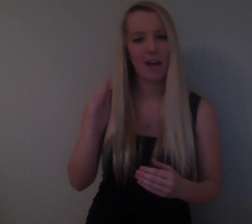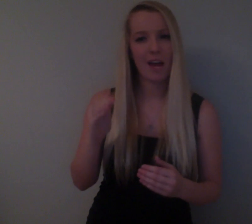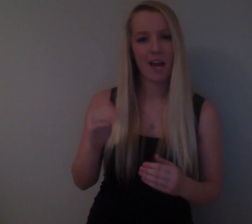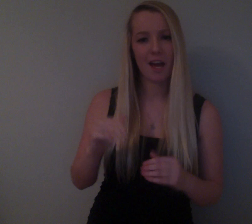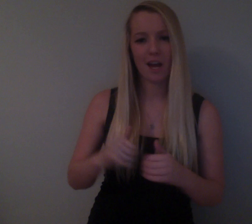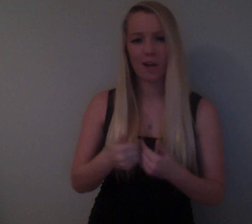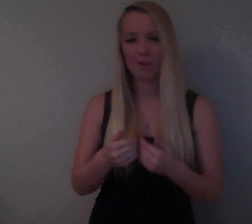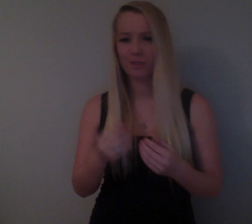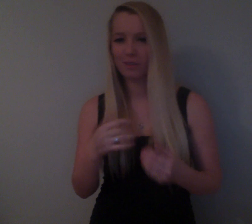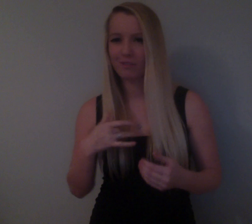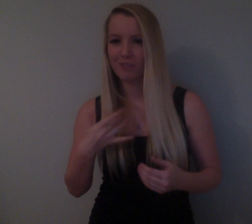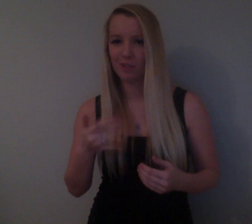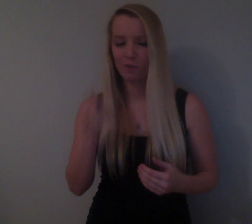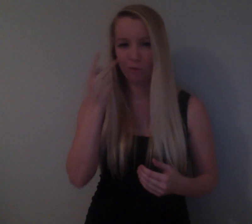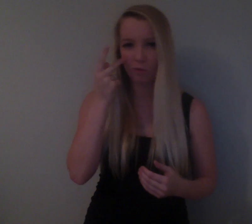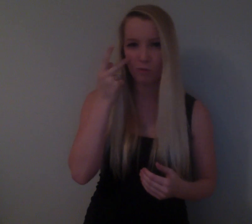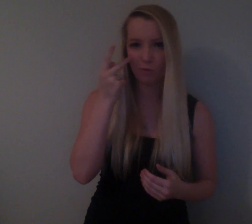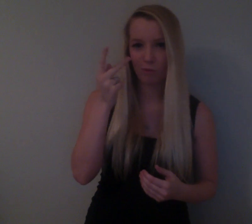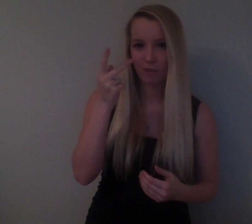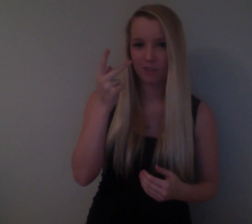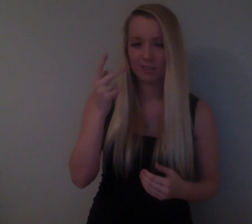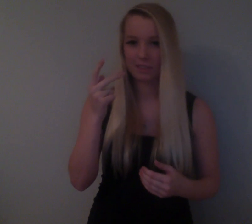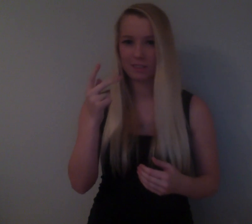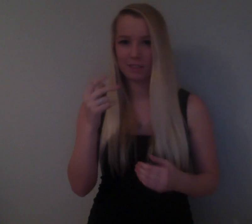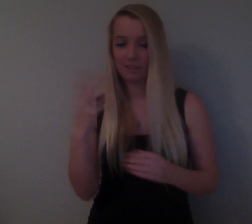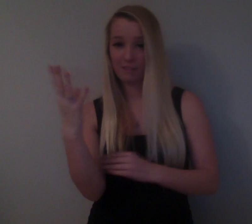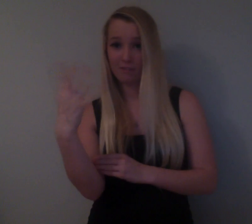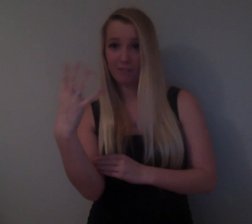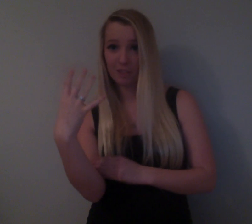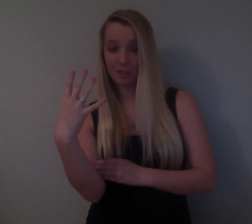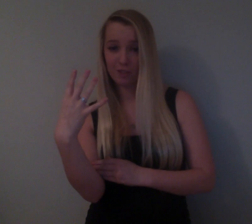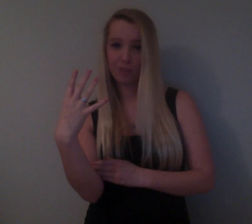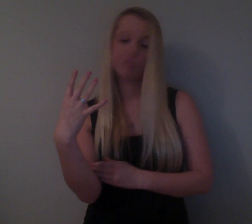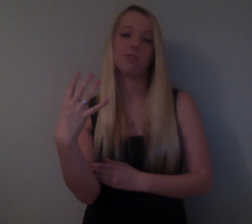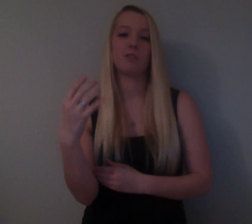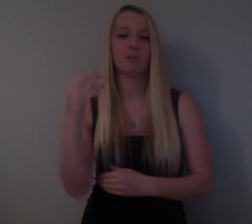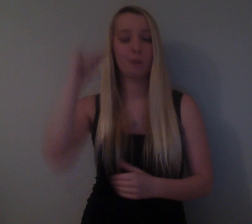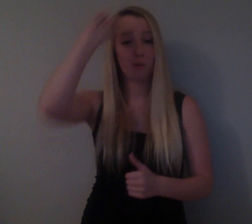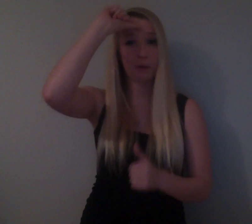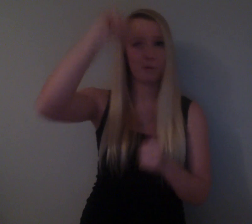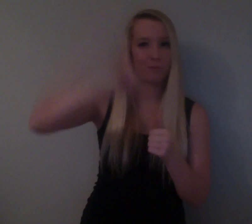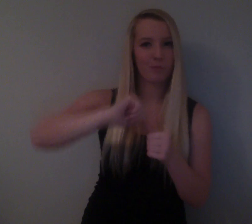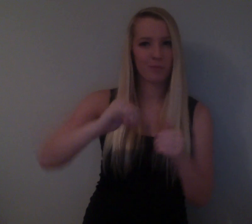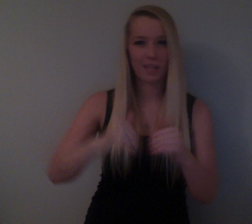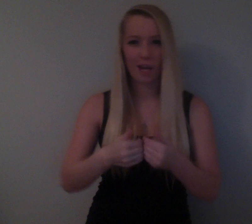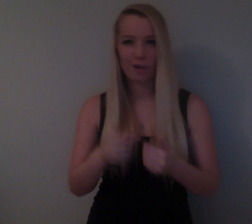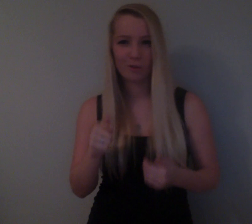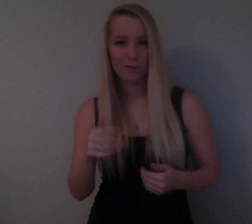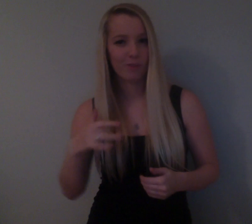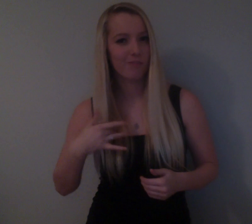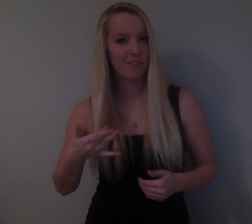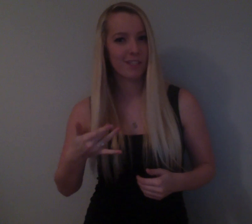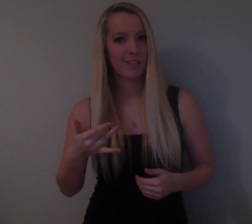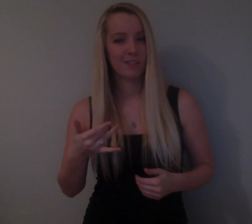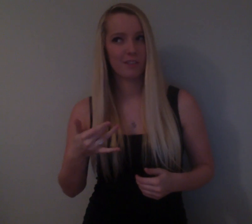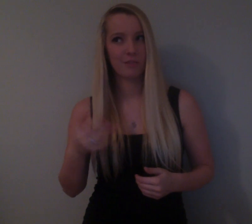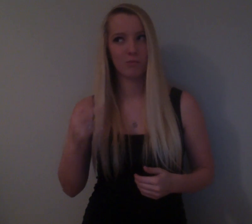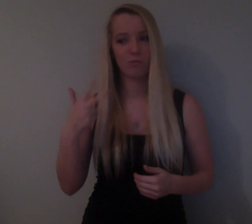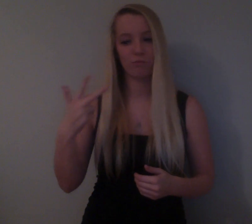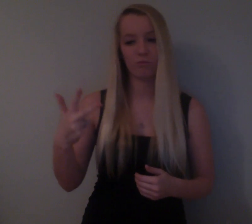you to watch this video in like 3 years, and remember how you felt when you're watching it now, and you're going to be, oh my God, this was so easy,